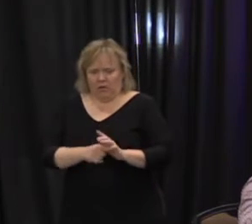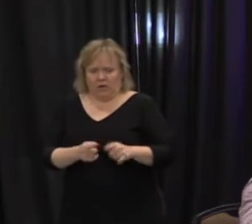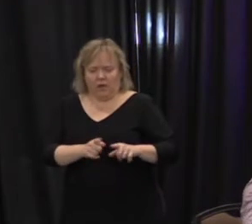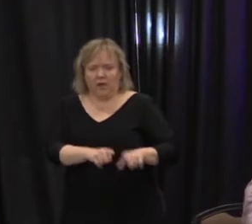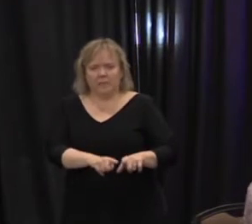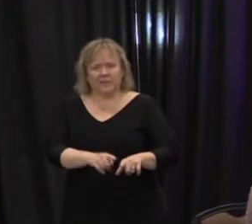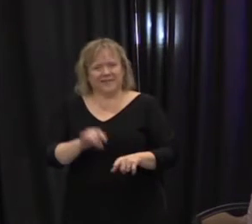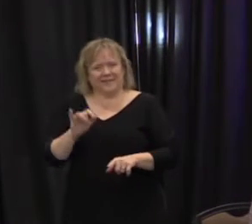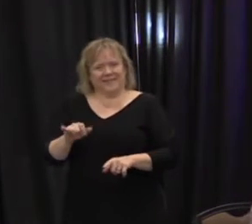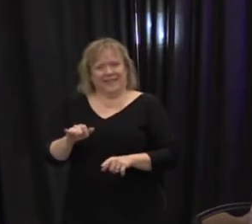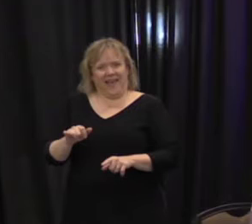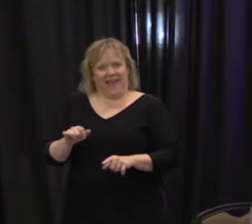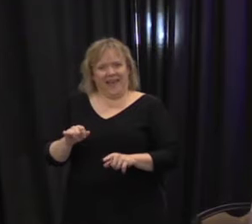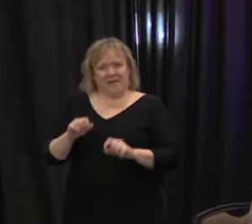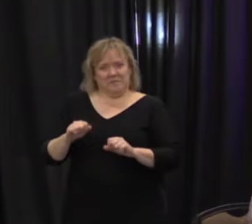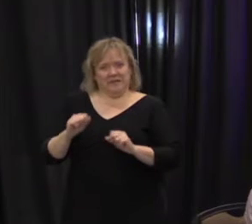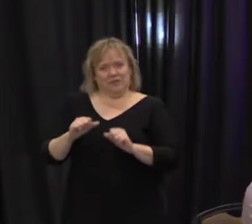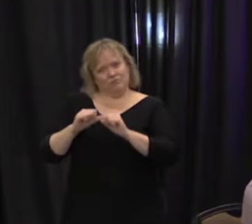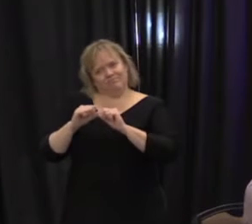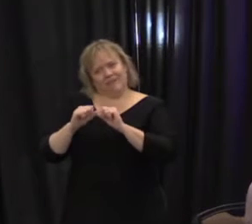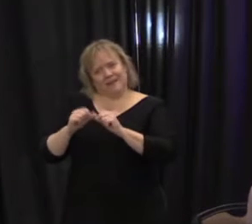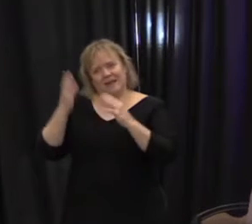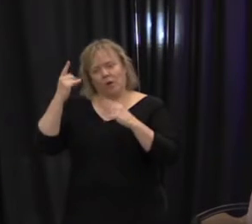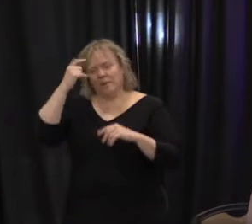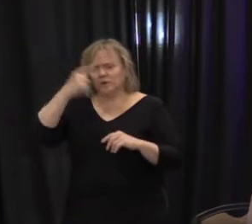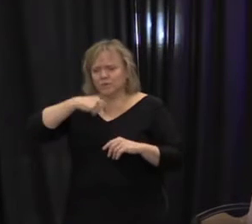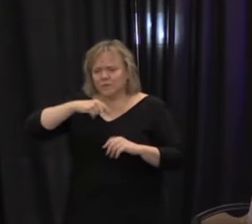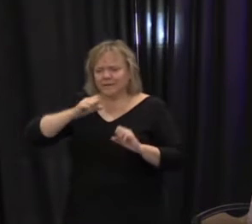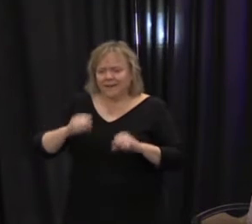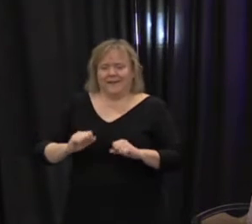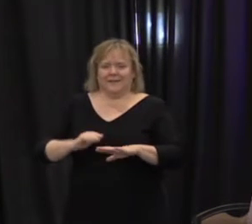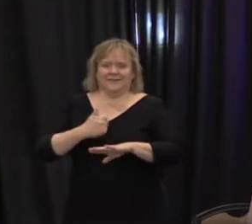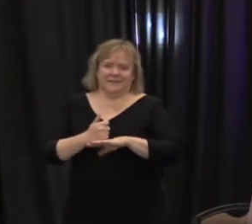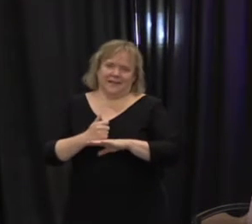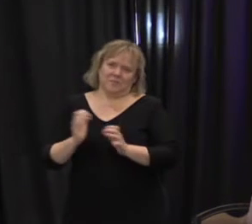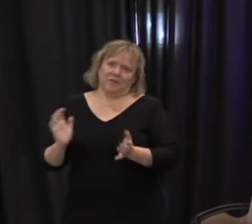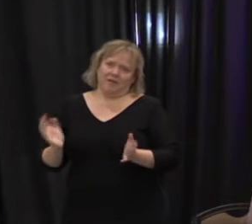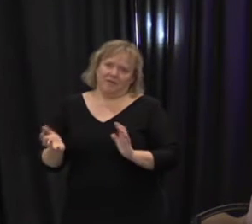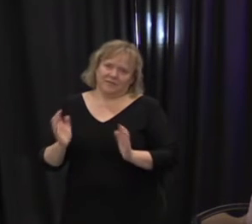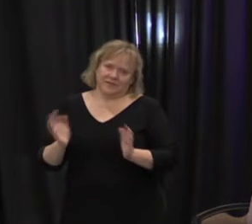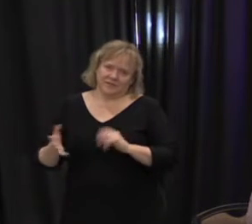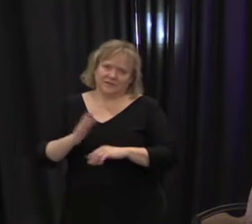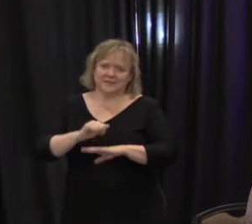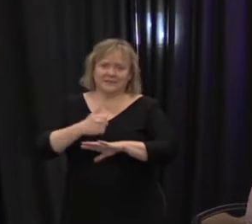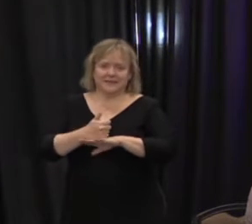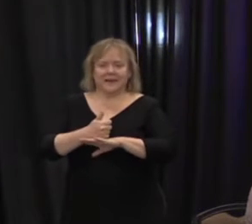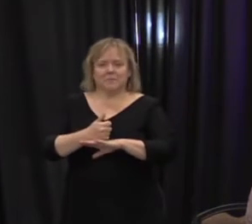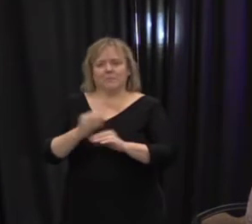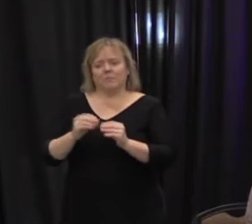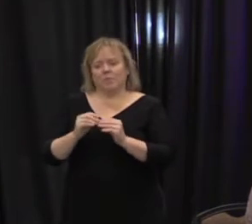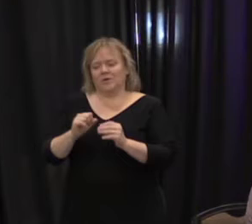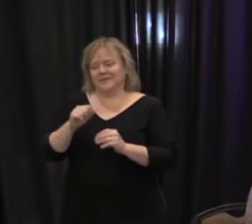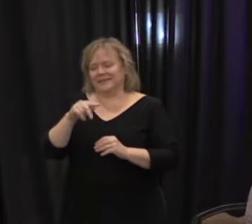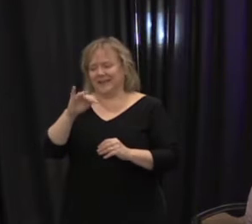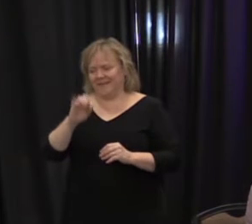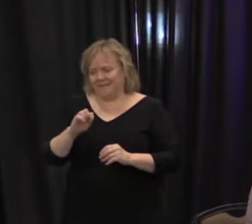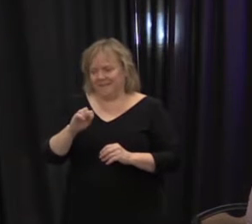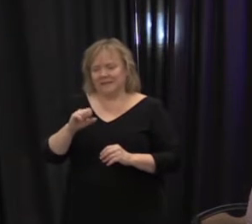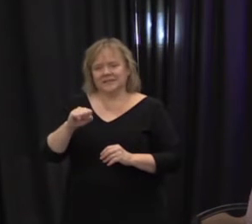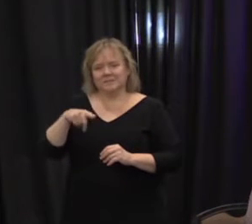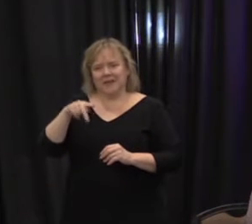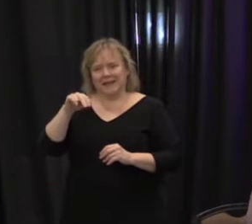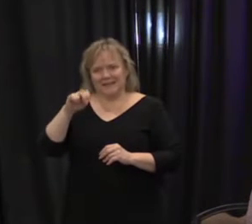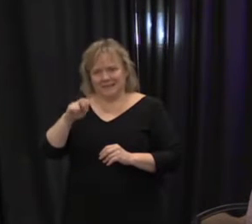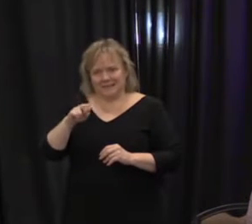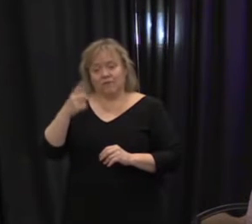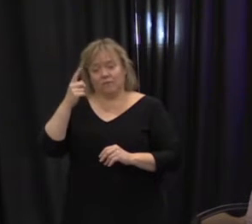being able to like, you know, have these conversations, create these like safer and braver spaces for people to like really be in community and start